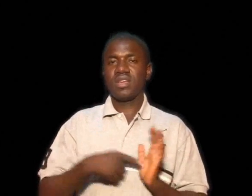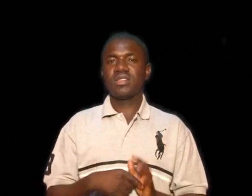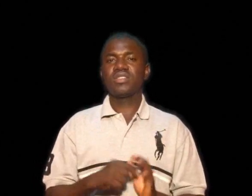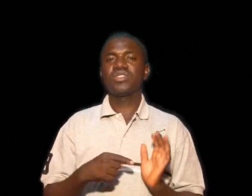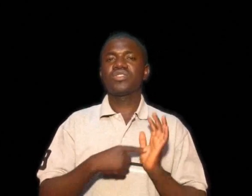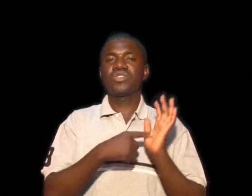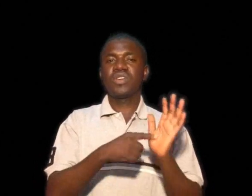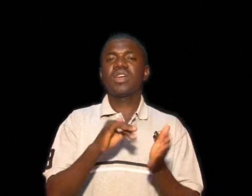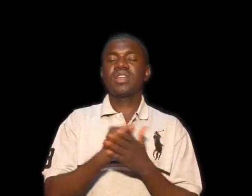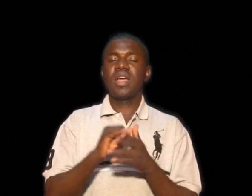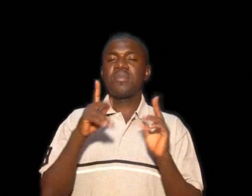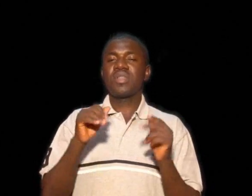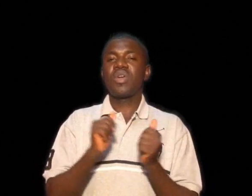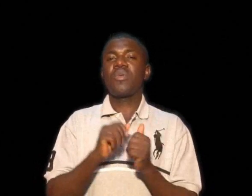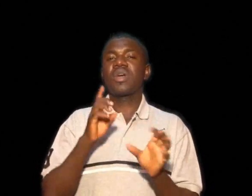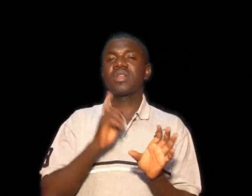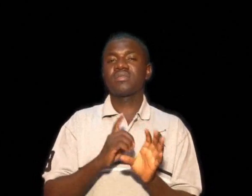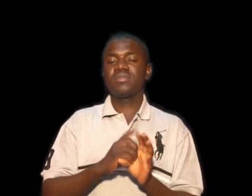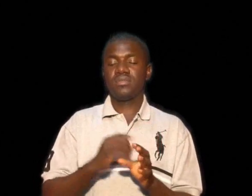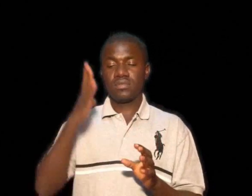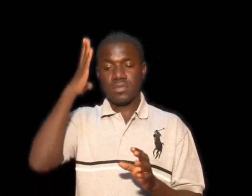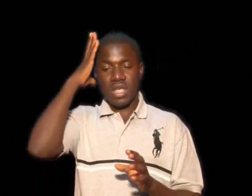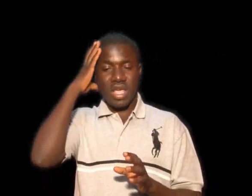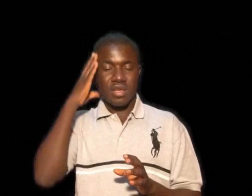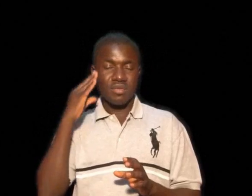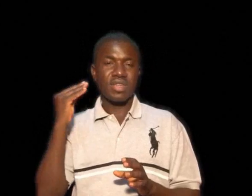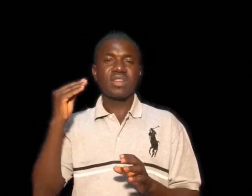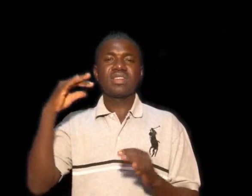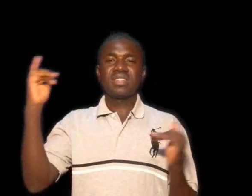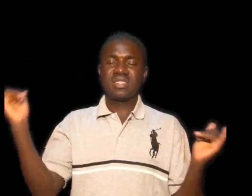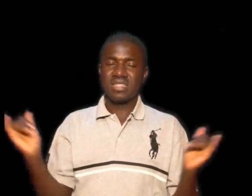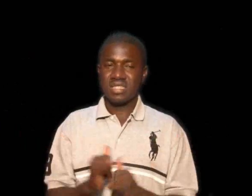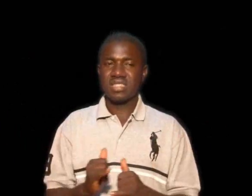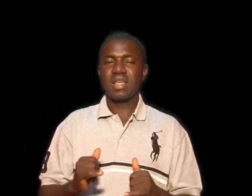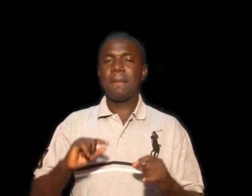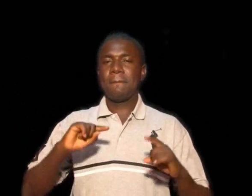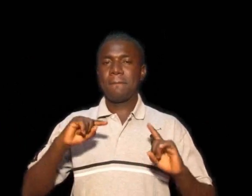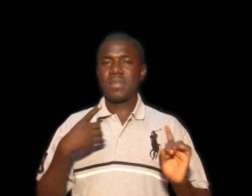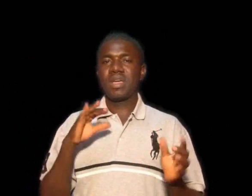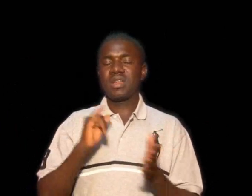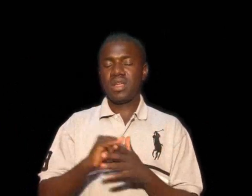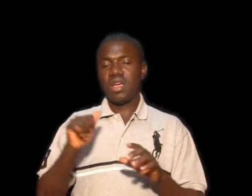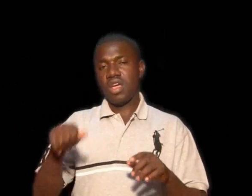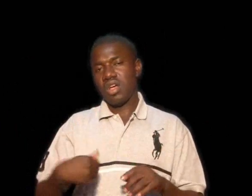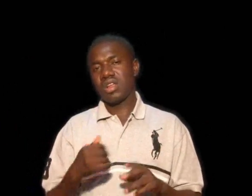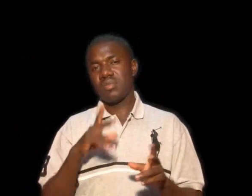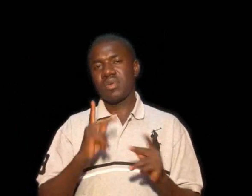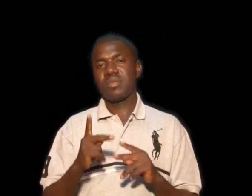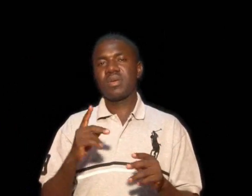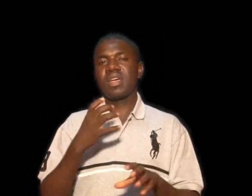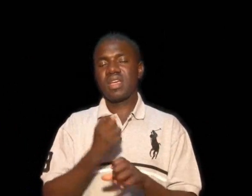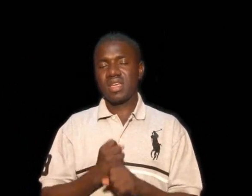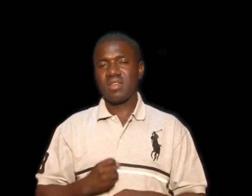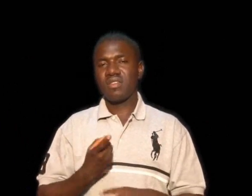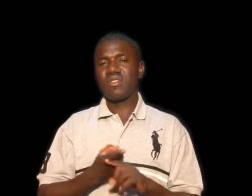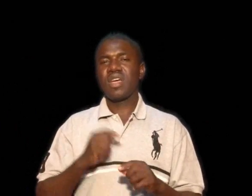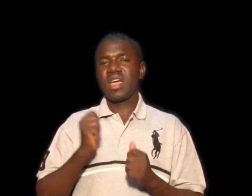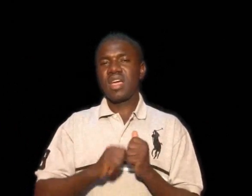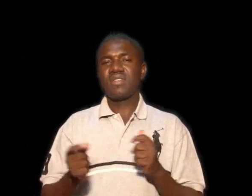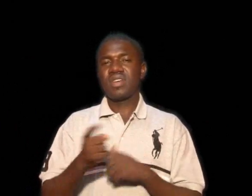portrayals should depict persons with disabilities experiencing the same pleasures or pains that others derive from everyday life,